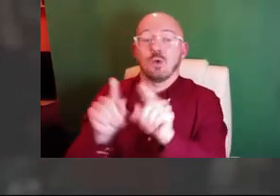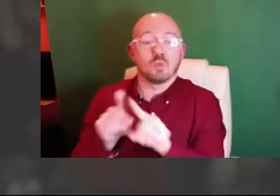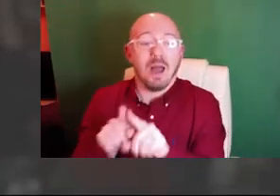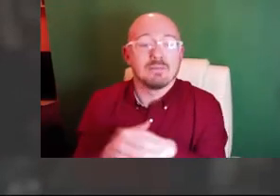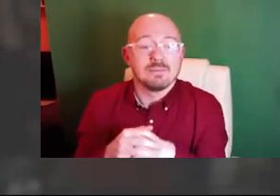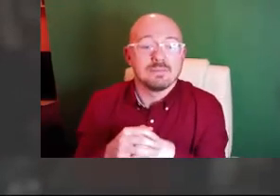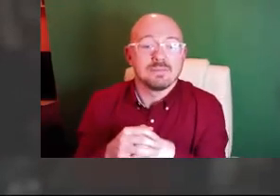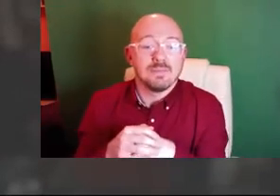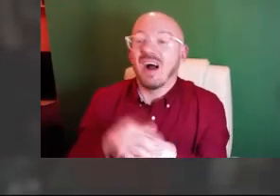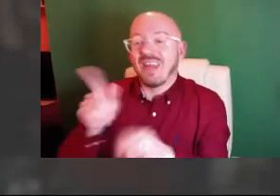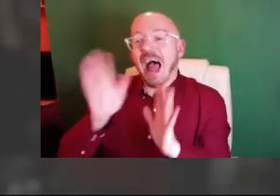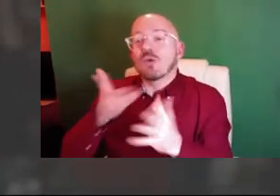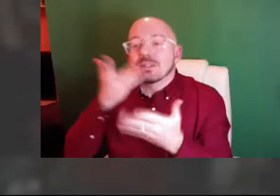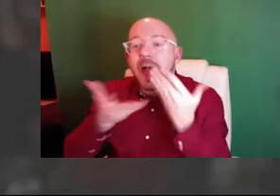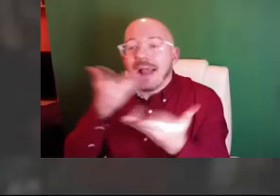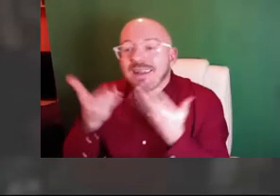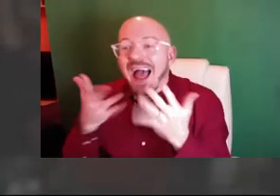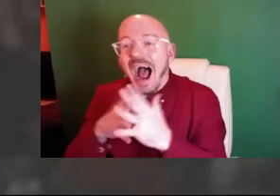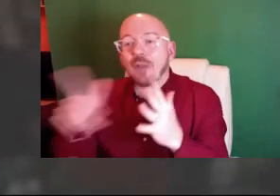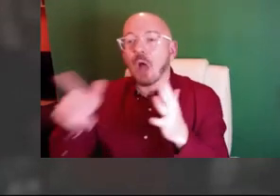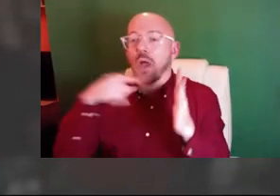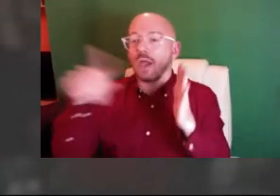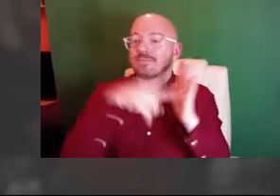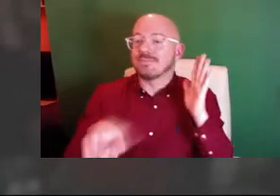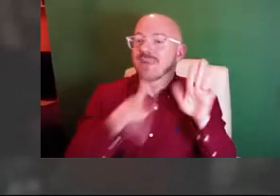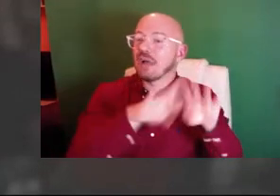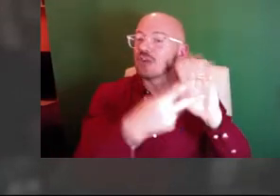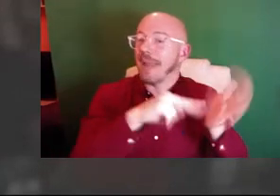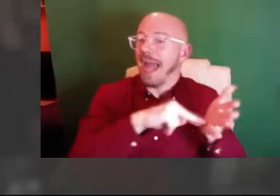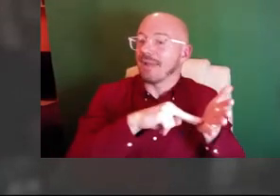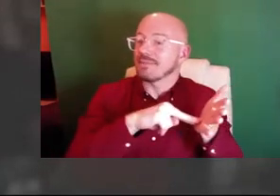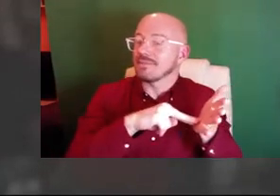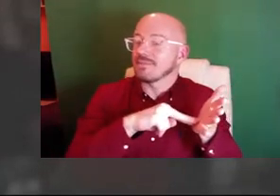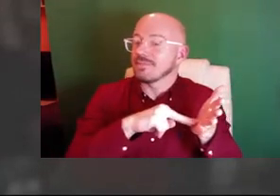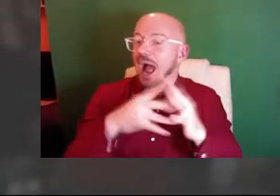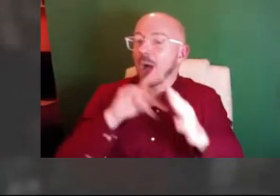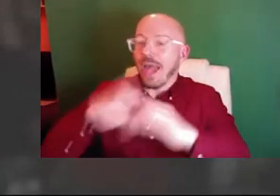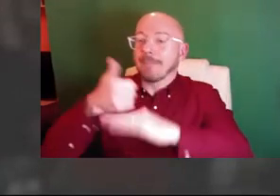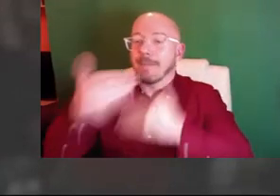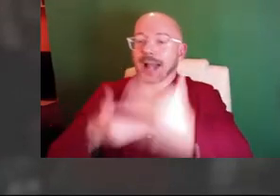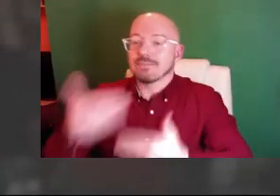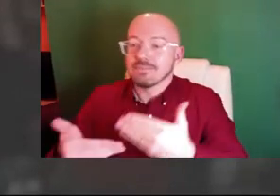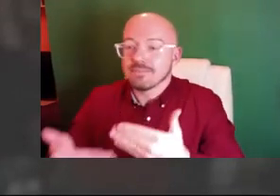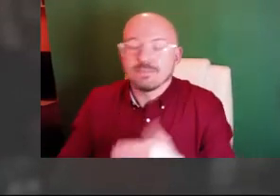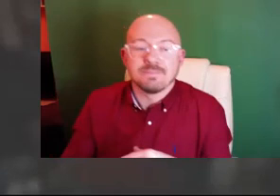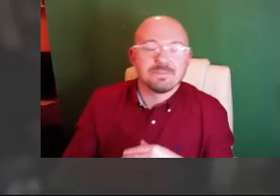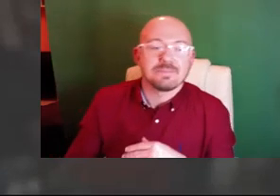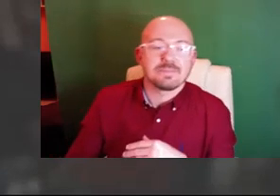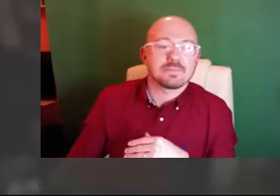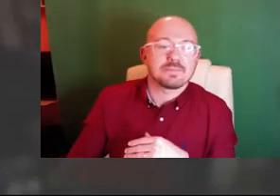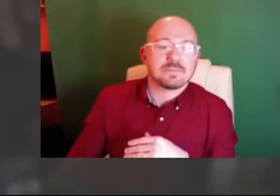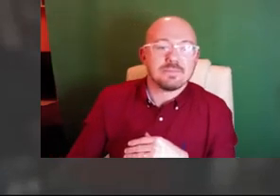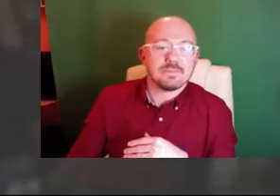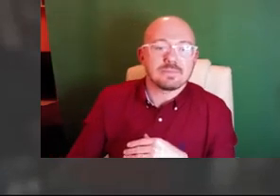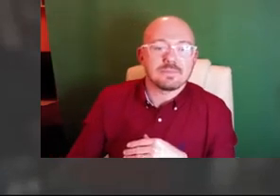prepare and publish their own BSL plans and set out measures to be taken in relation to the use of BSL within their plan.